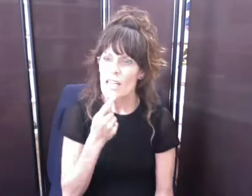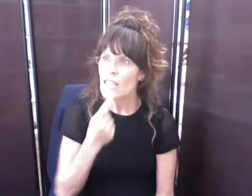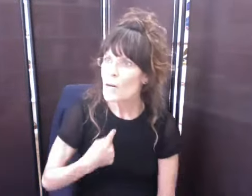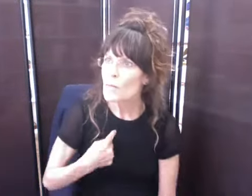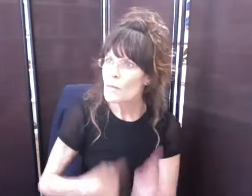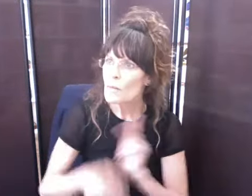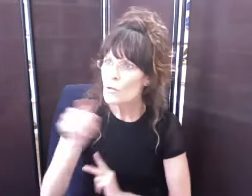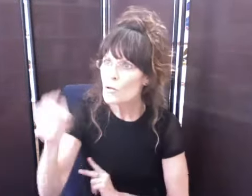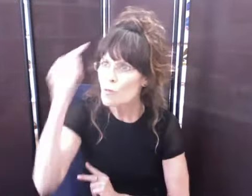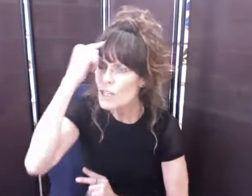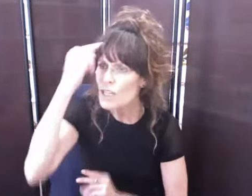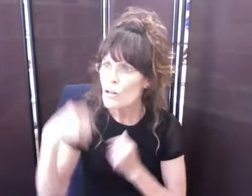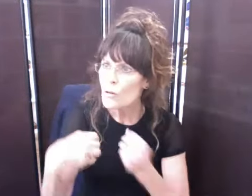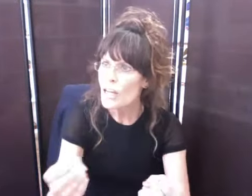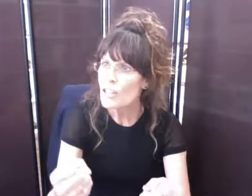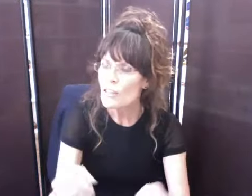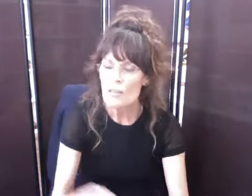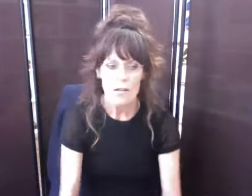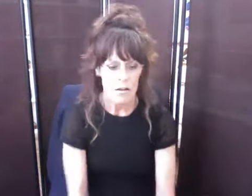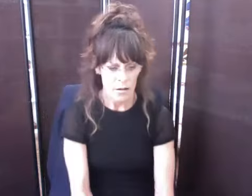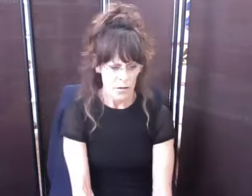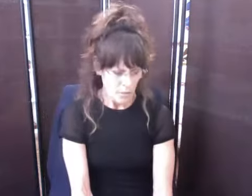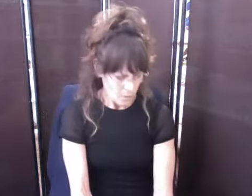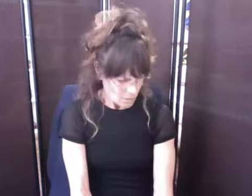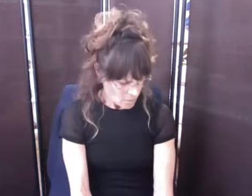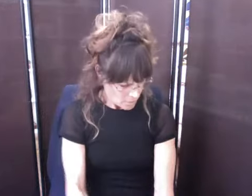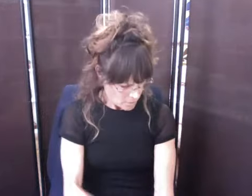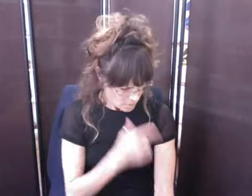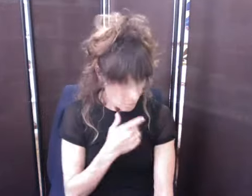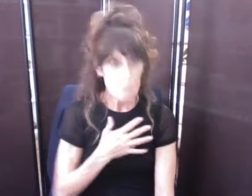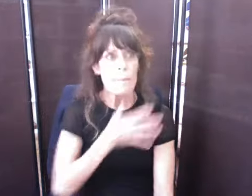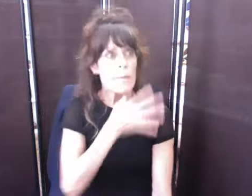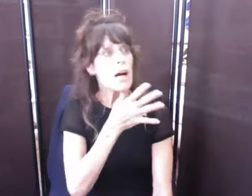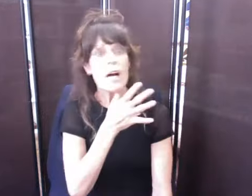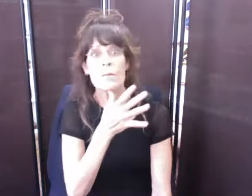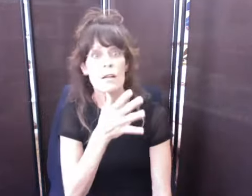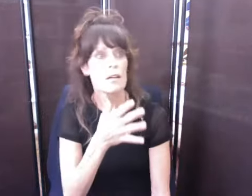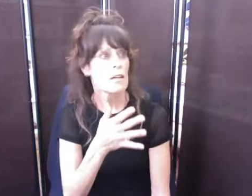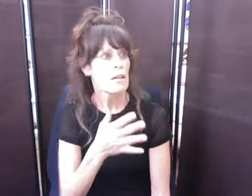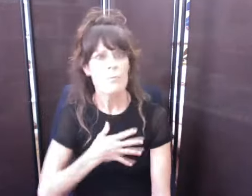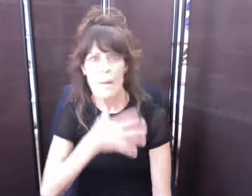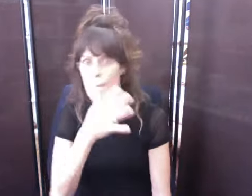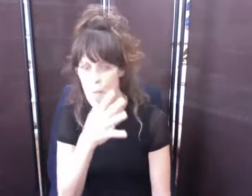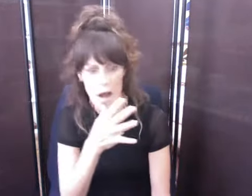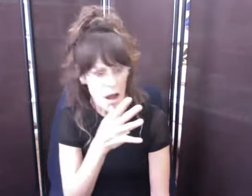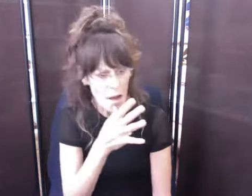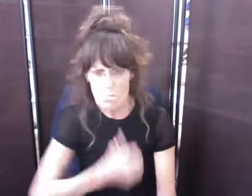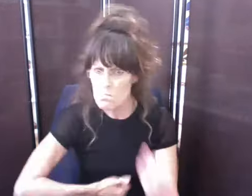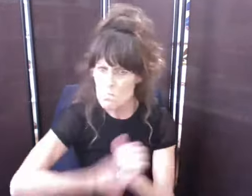courageous. You know, and I thought about it, and I thought of my mom. My mom is probably the most courageous human being I've ever met in my life.